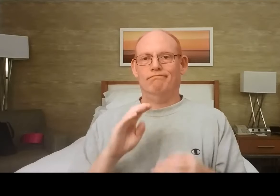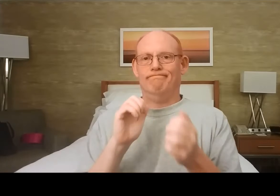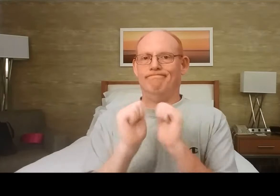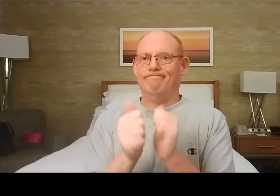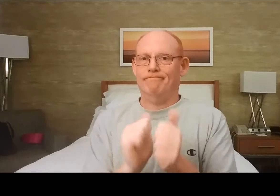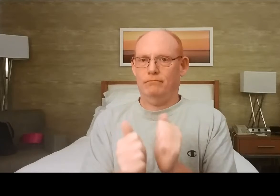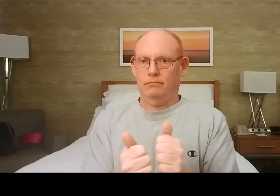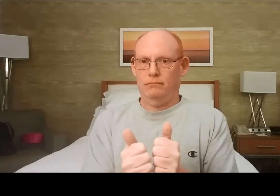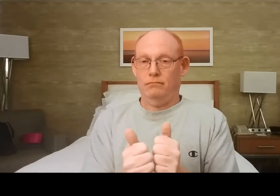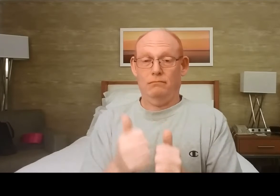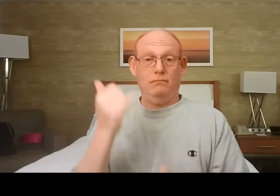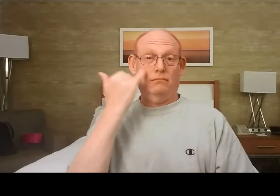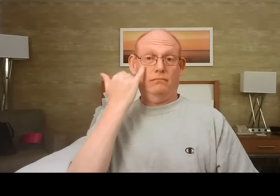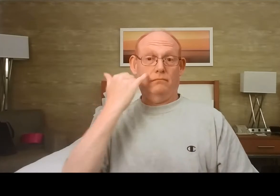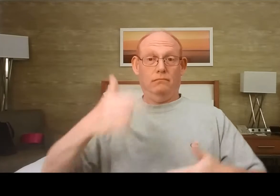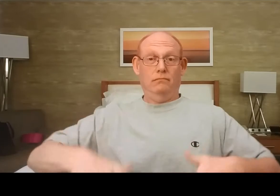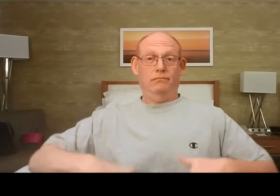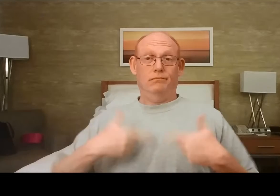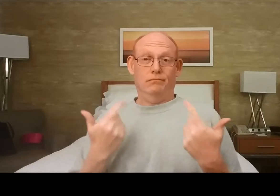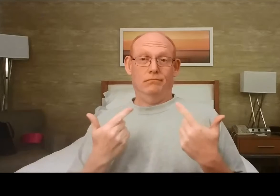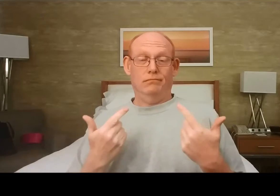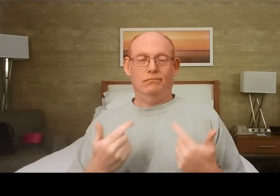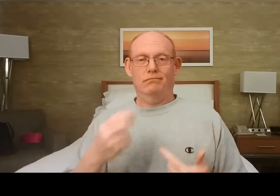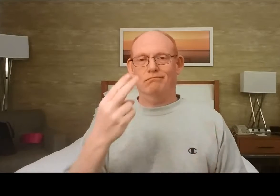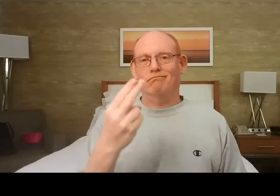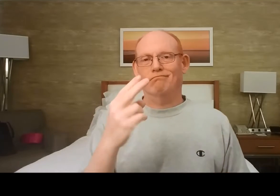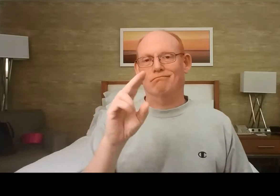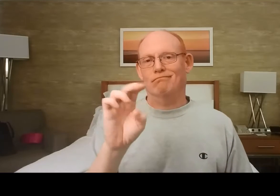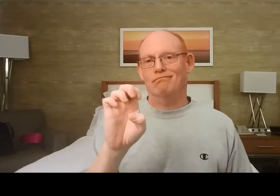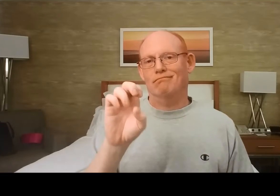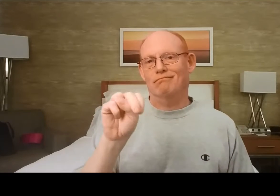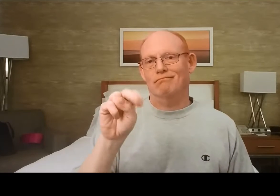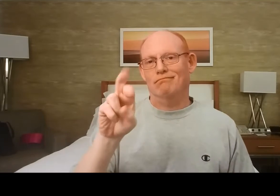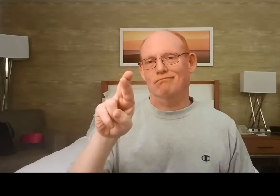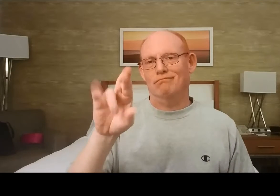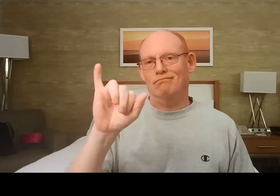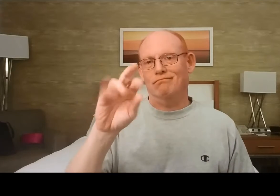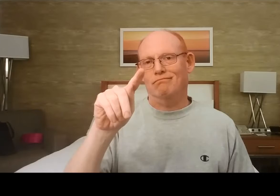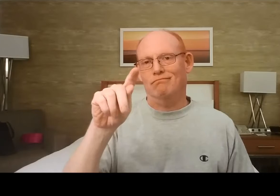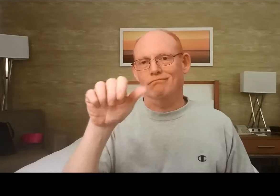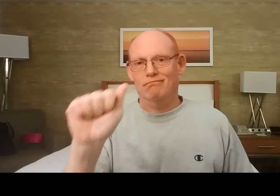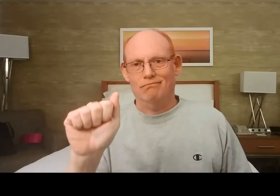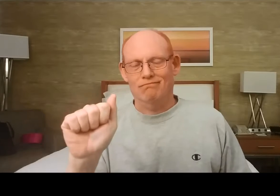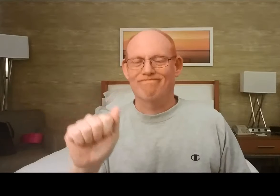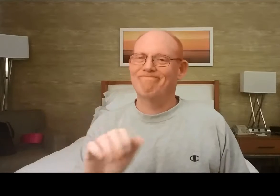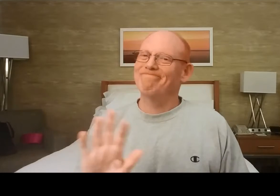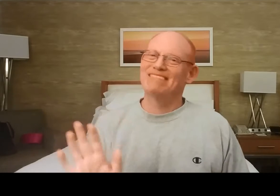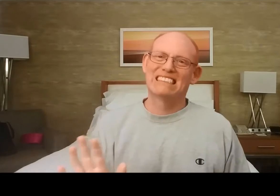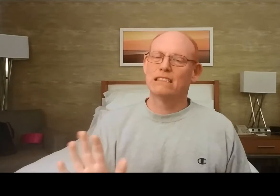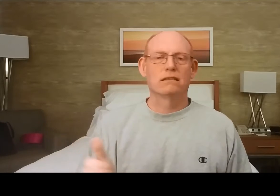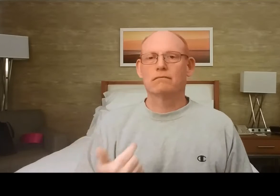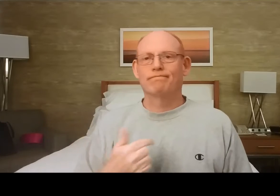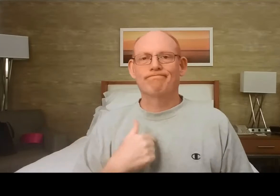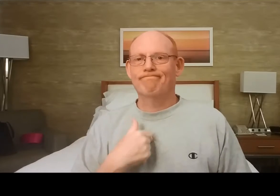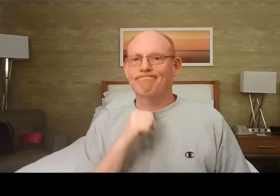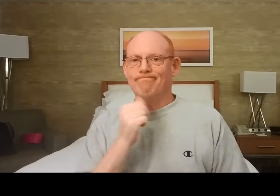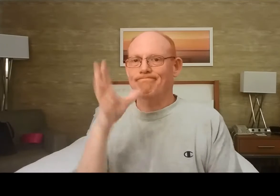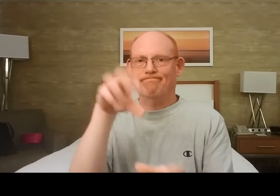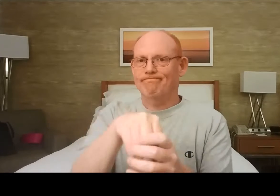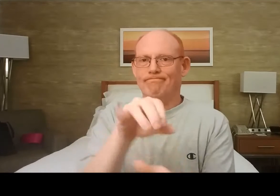Remember, this election is for the city of Rochester only. If you live in Henrietta, my office doesn't